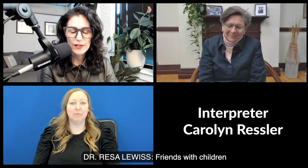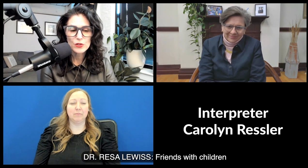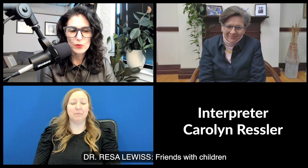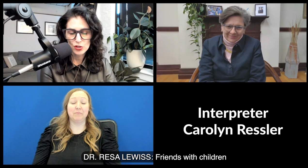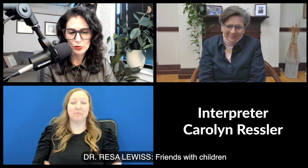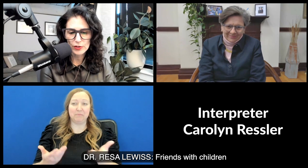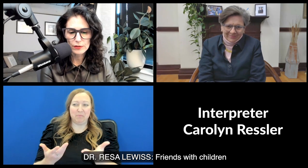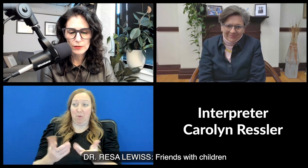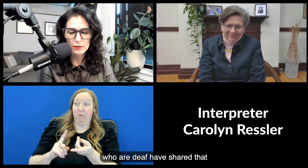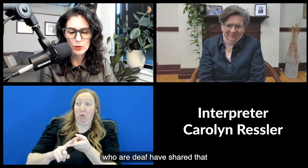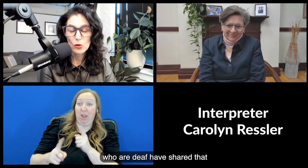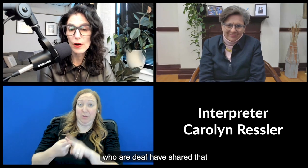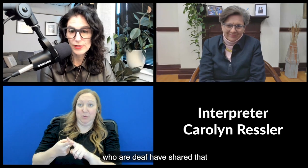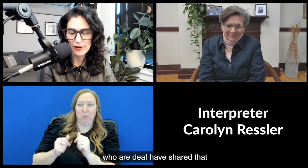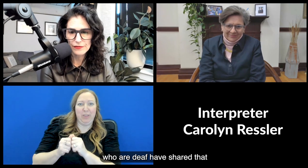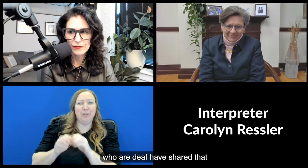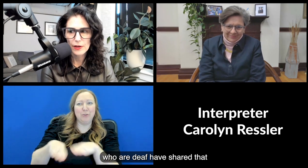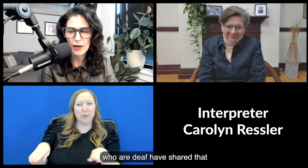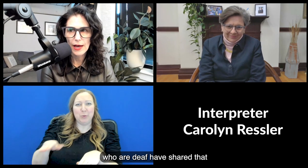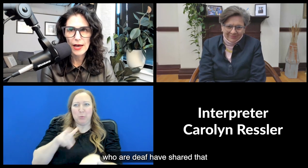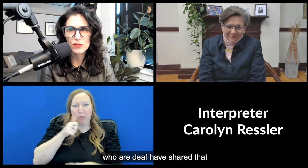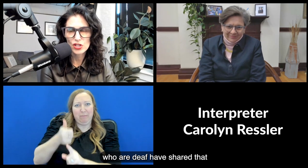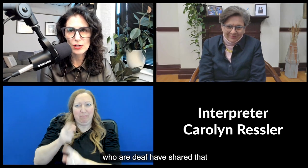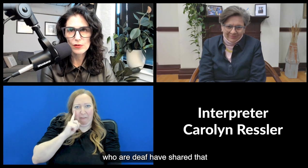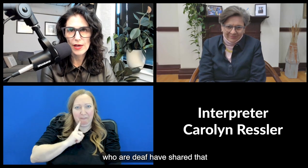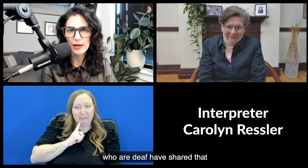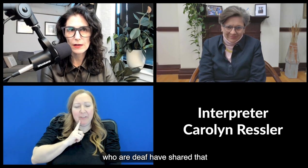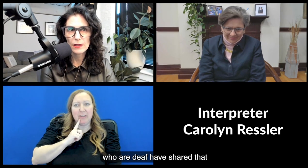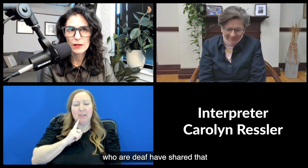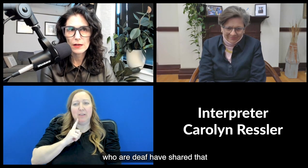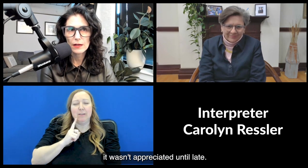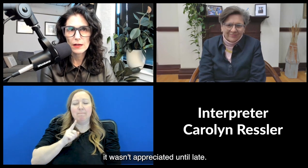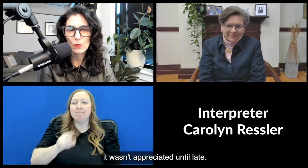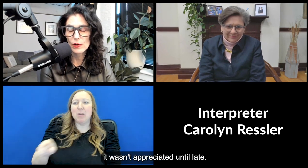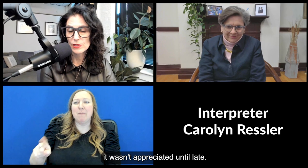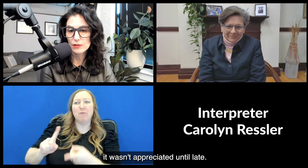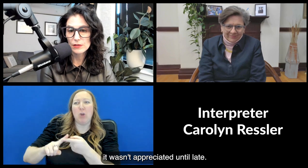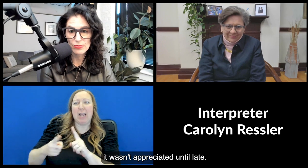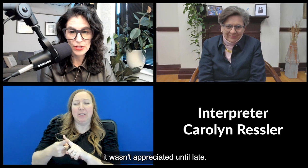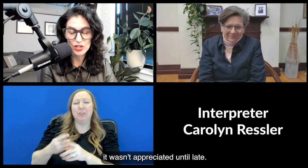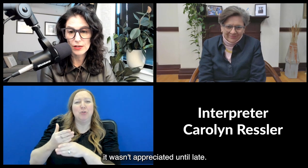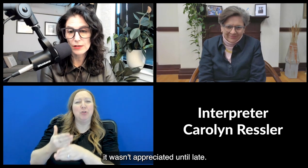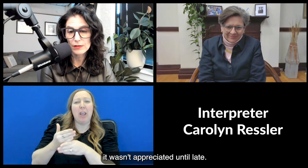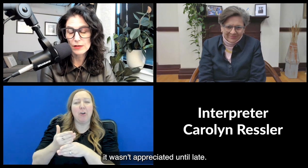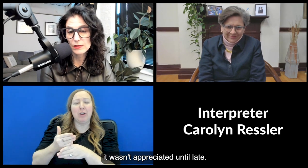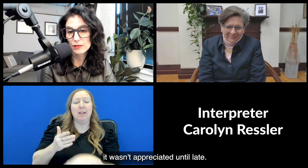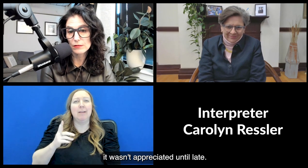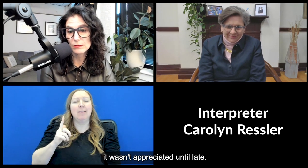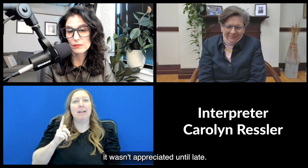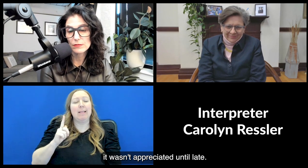Friends with children who are deaf have shared that it wasn't appreciated